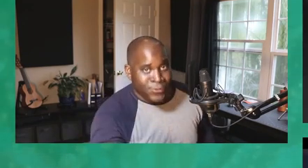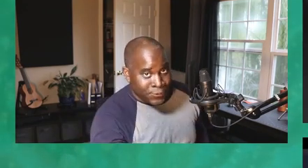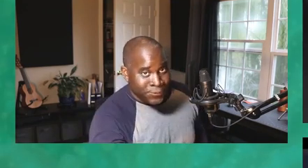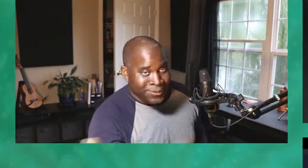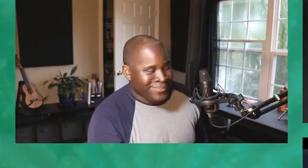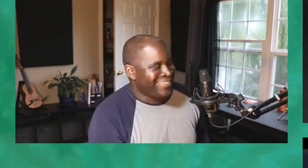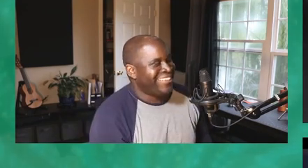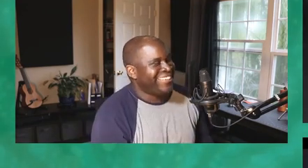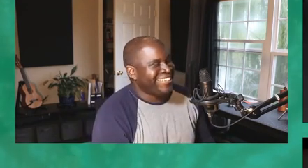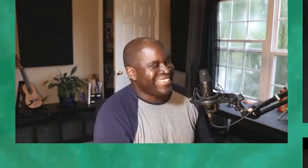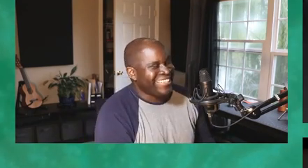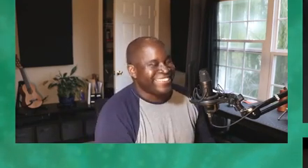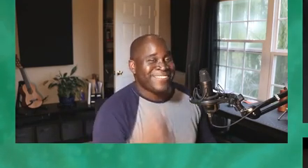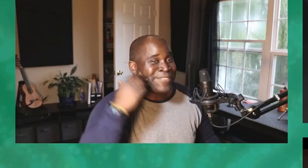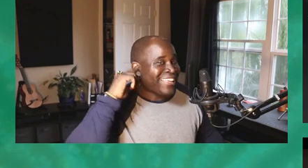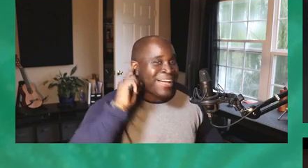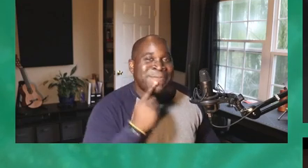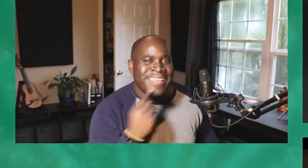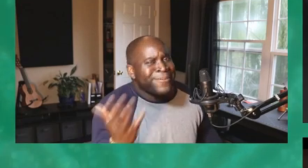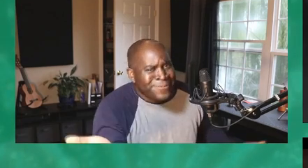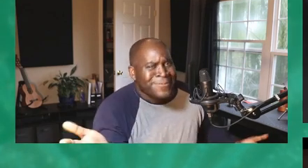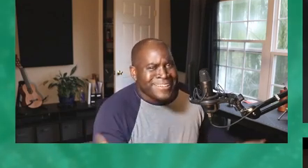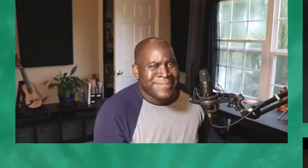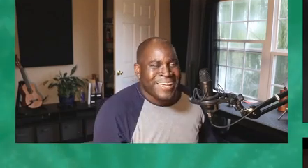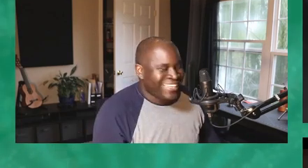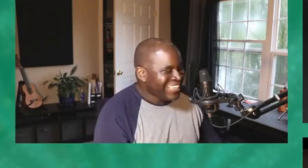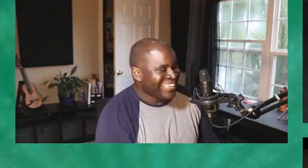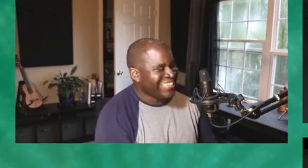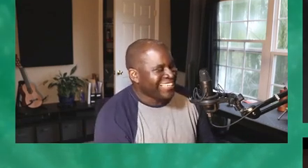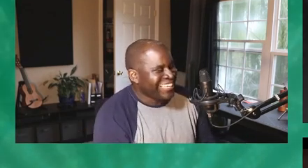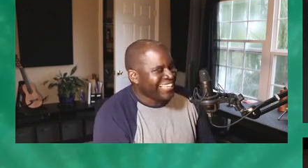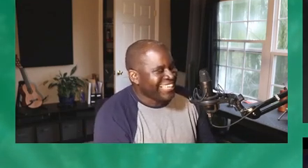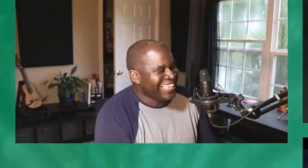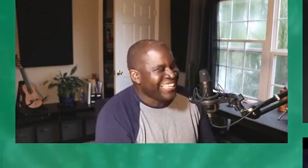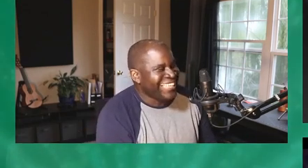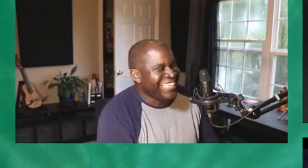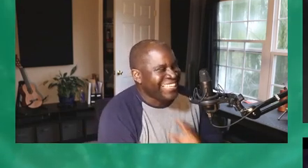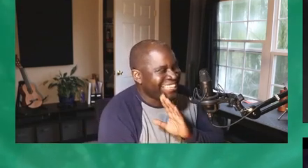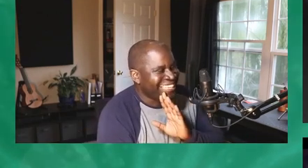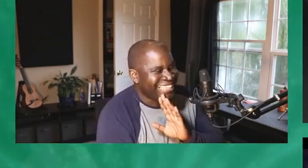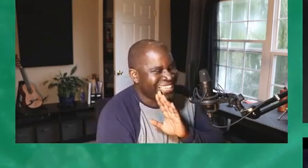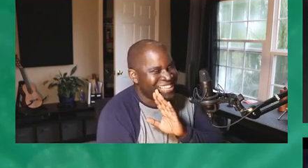deaf. Dude. She's like, I'm deaf. Come on. It'll be